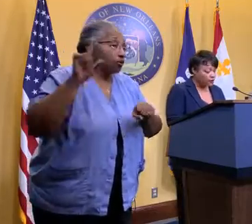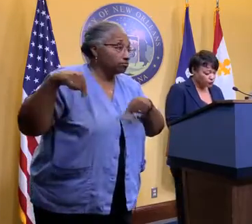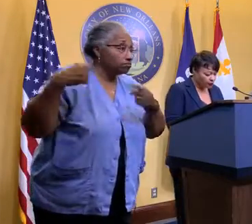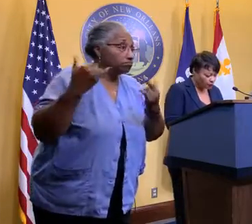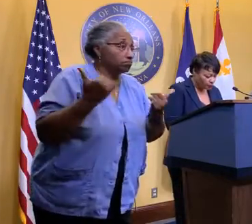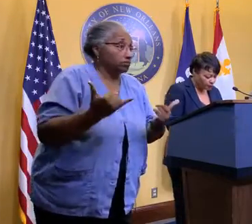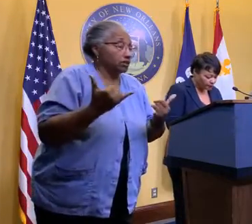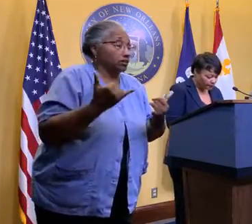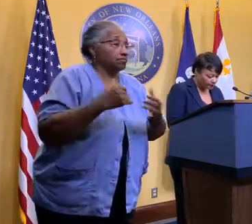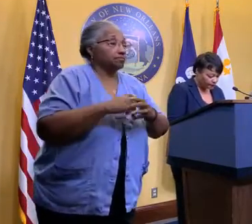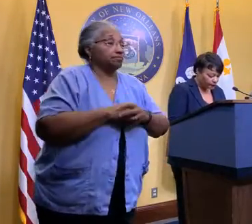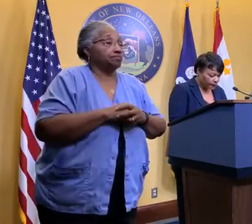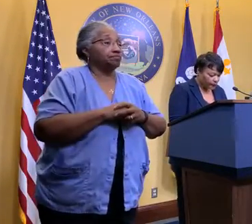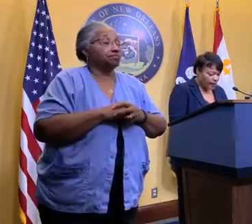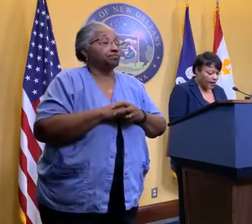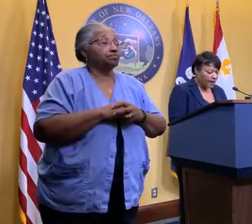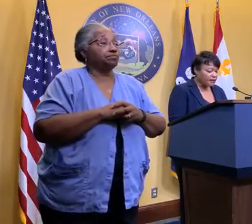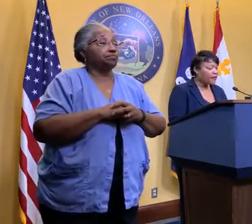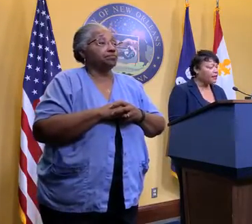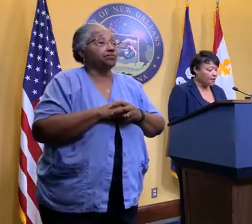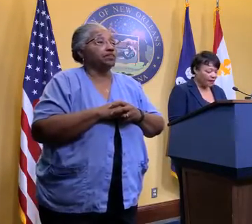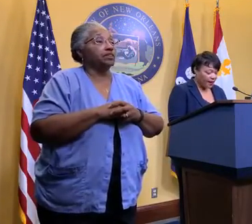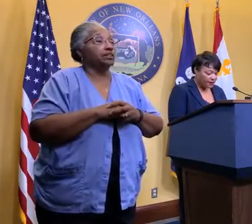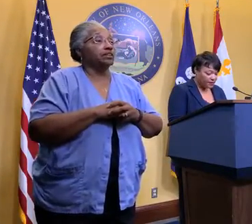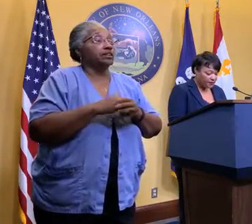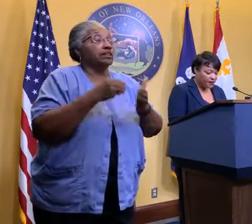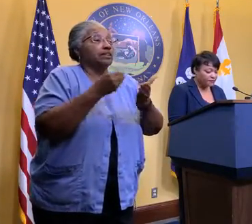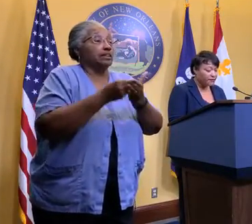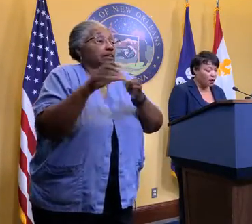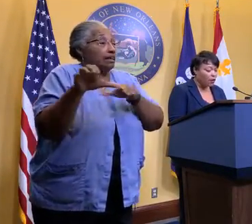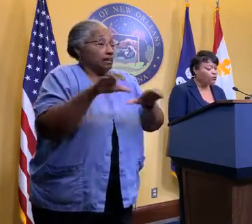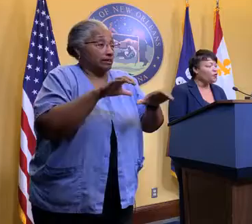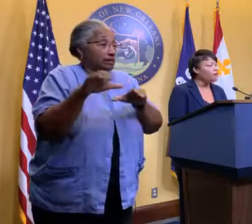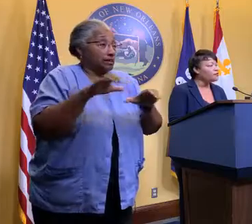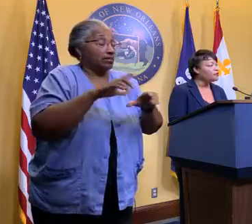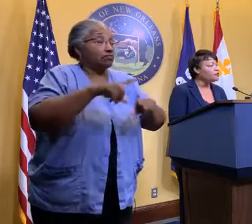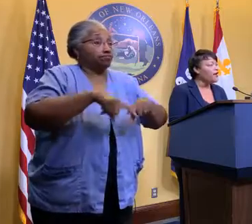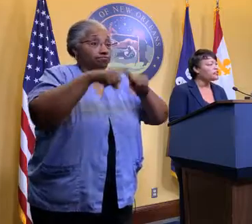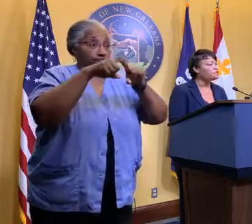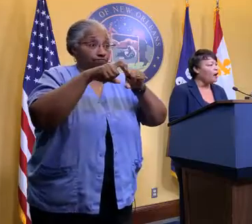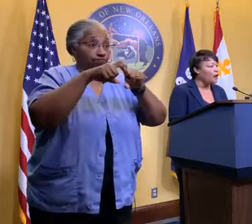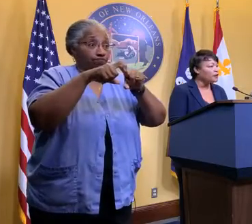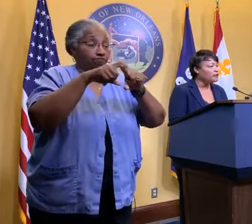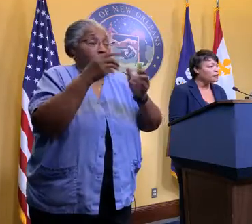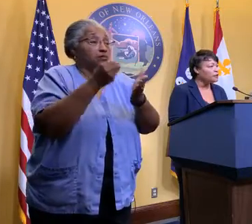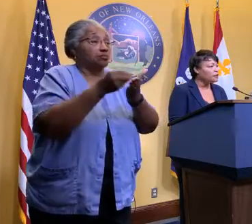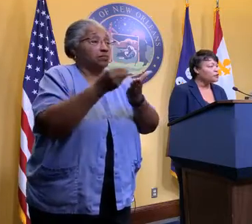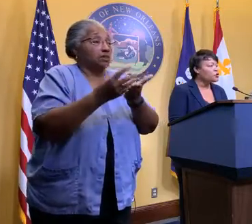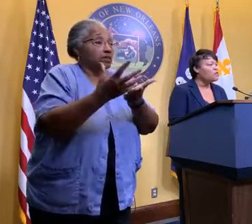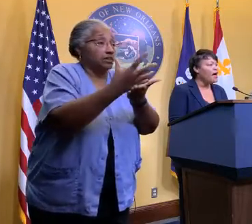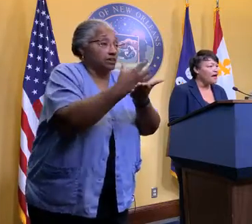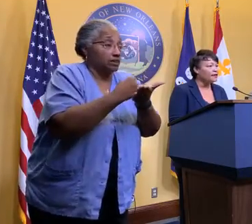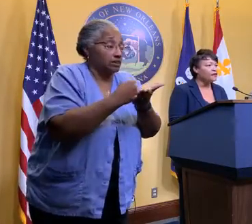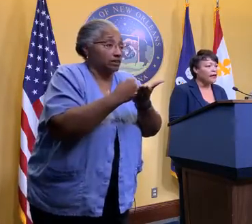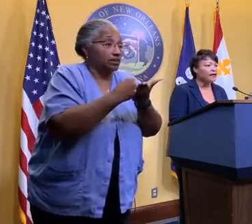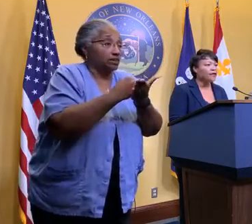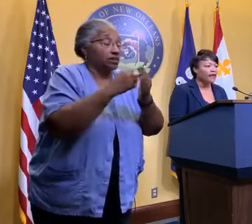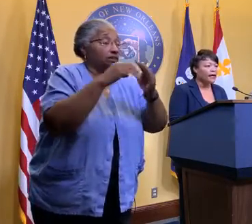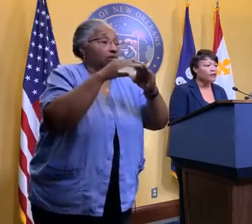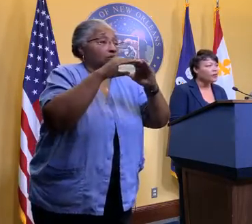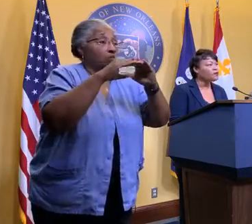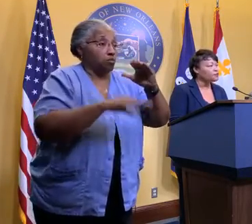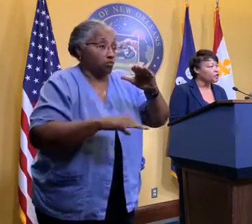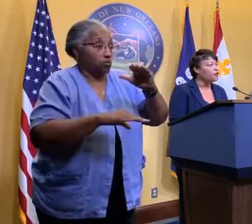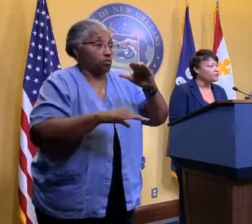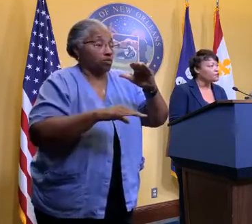of this year, of 2020. As economic activity has stalled, revenue has fallen dramatically.